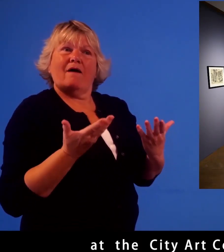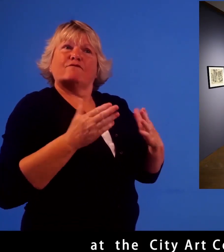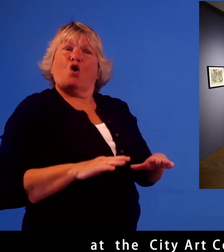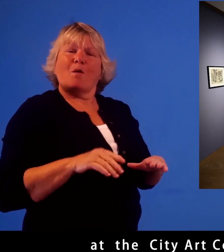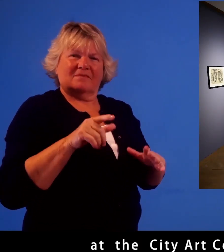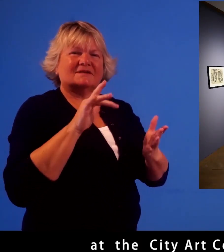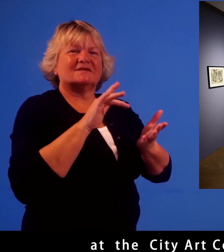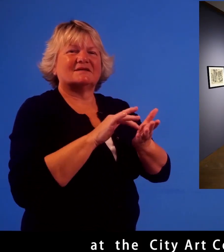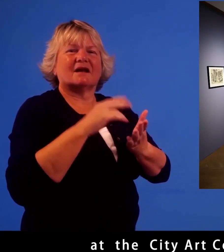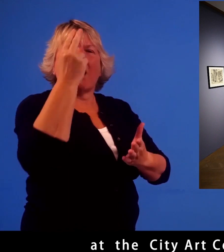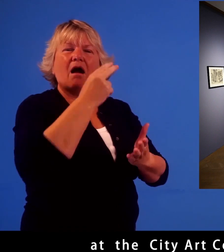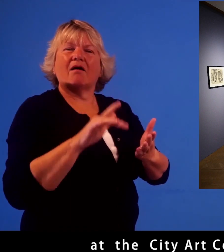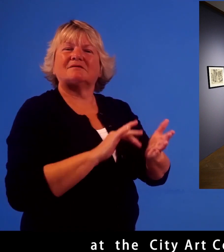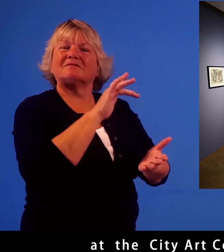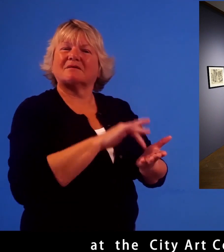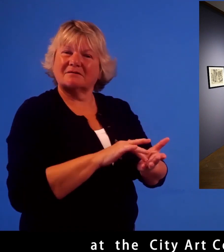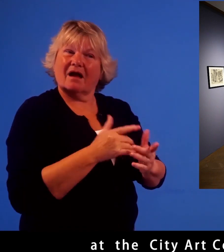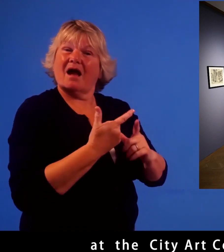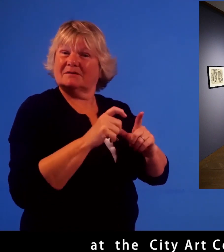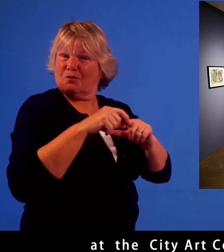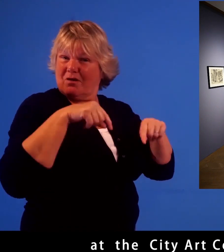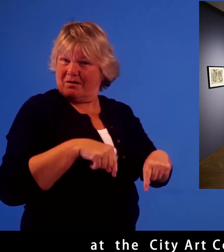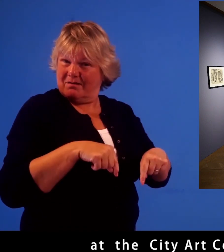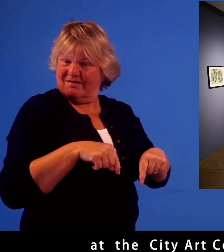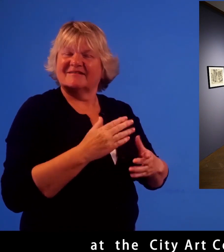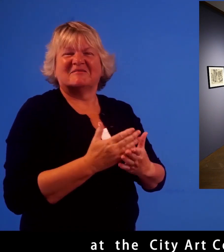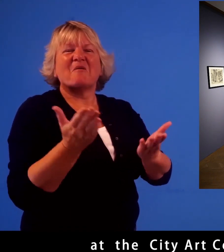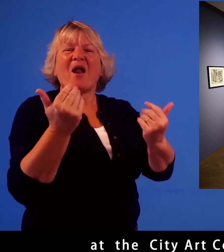At the City Art Centre in Edinburgh.